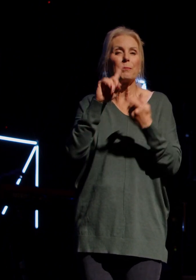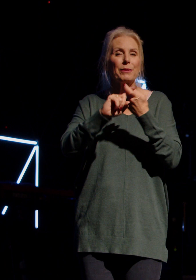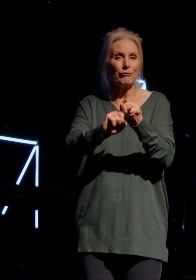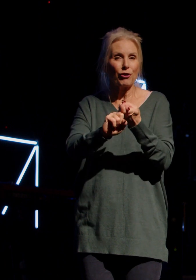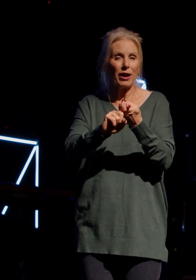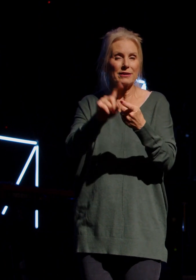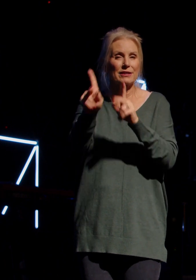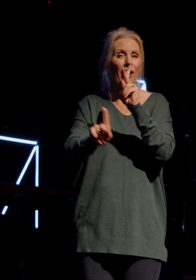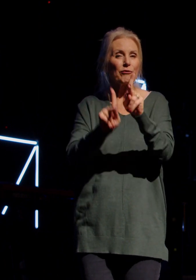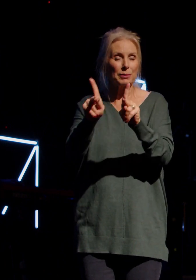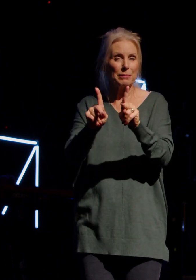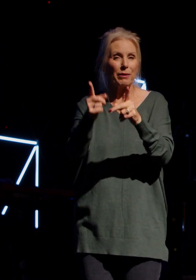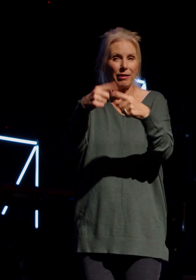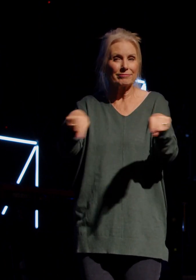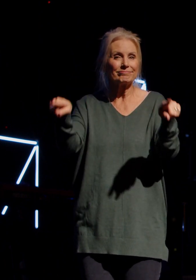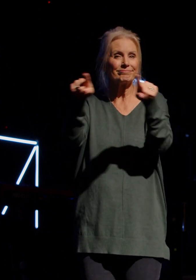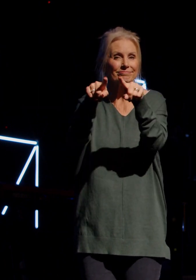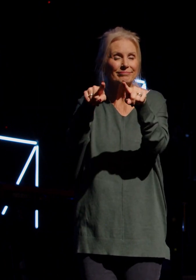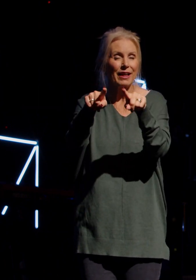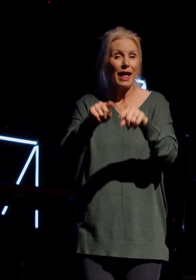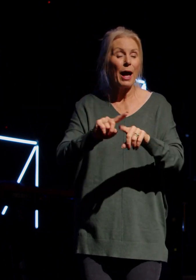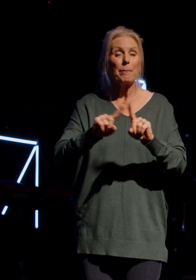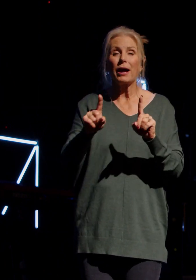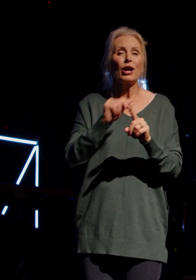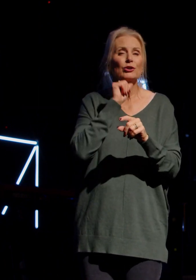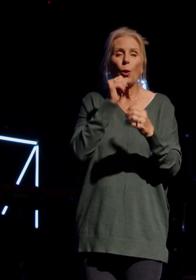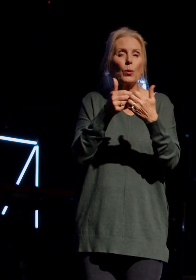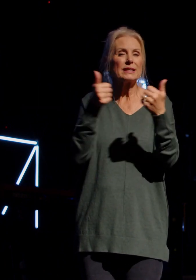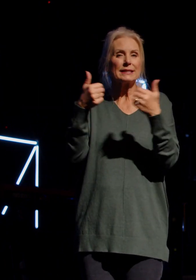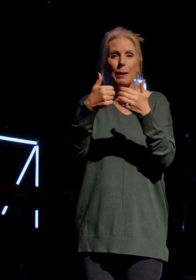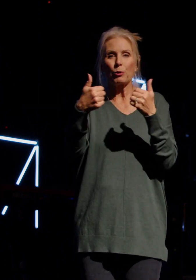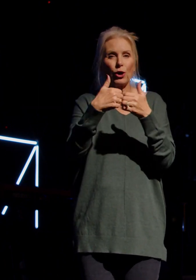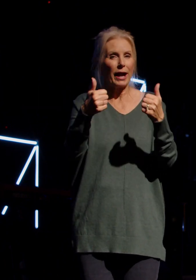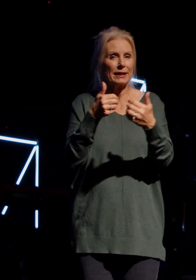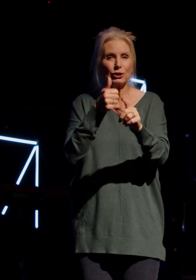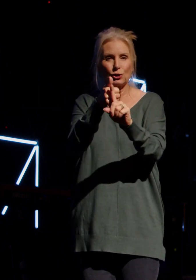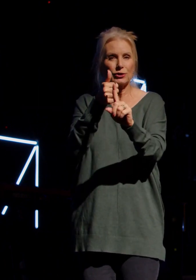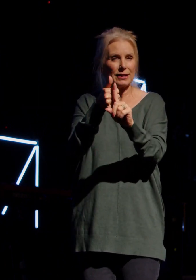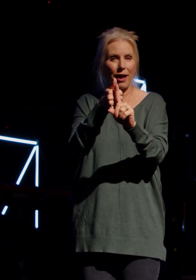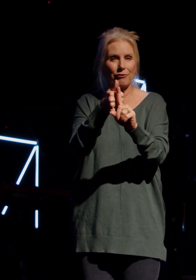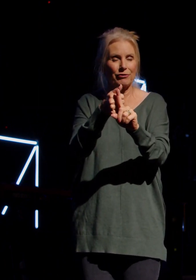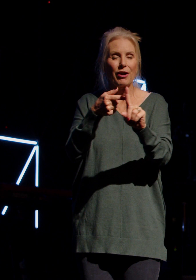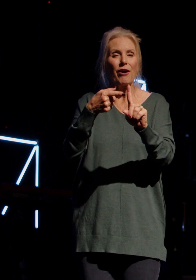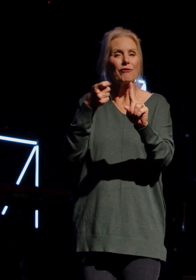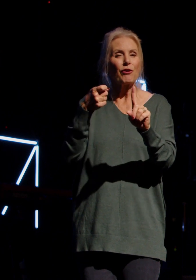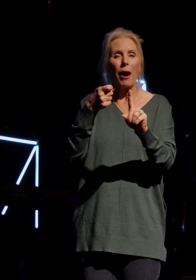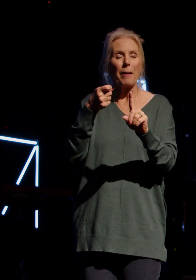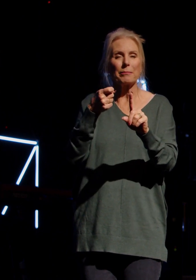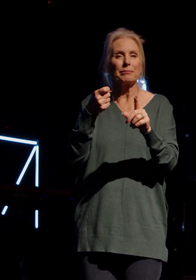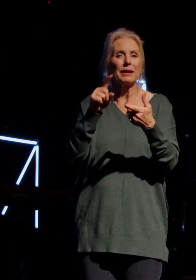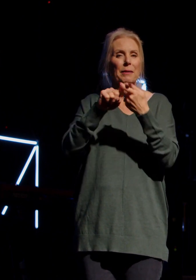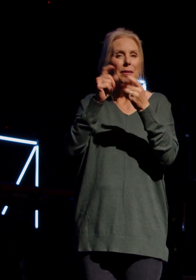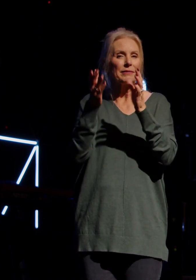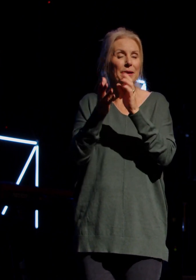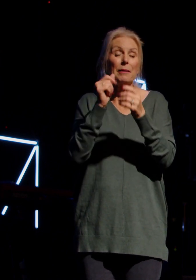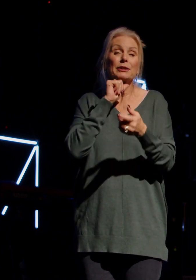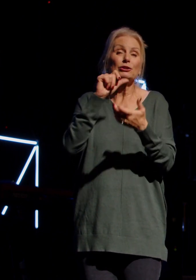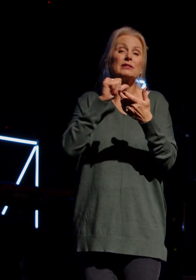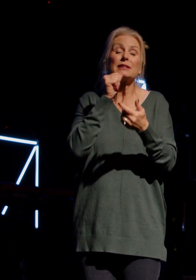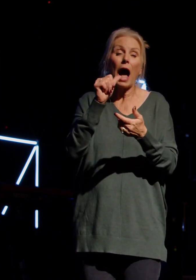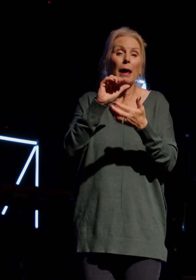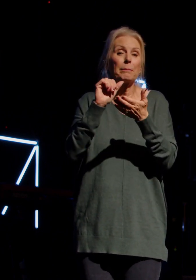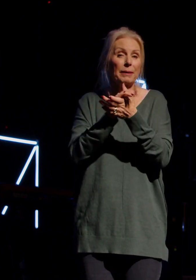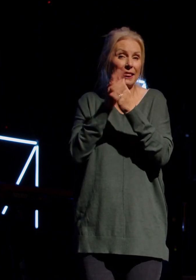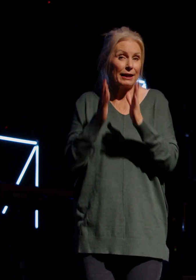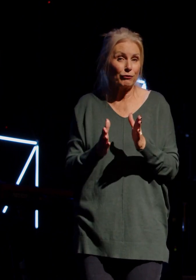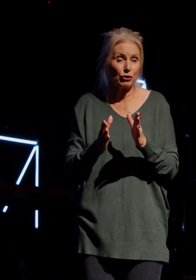of Jesus, they begin to separate themselves from other people, and they separate themselves from God's mission. And many times, they just turn into people who